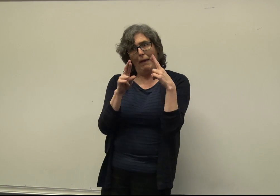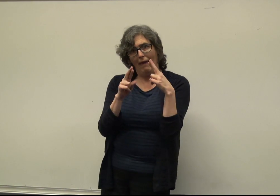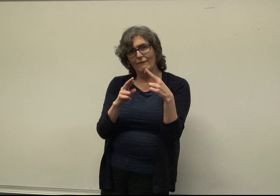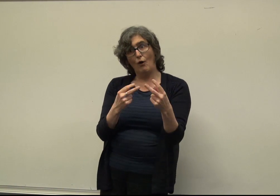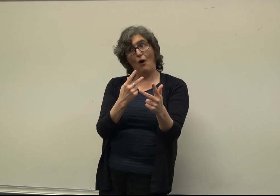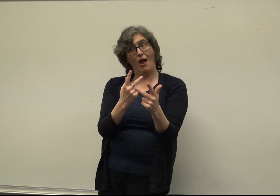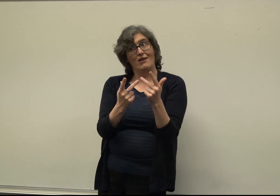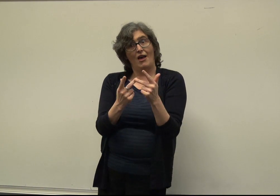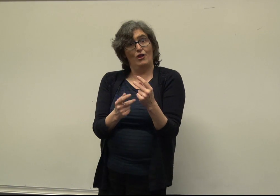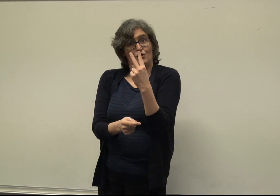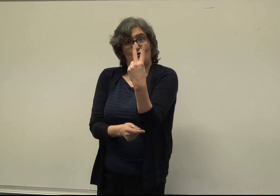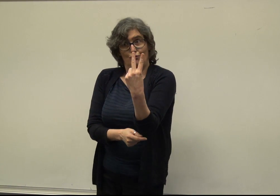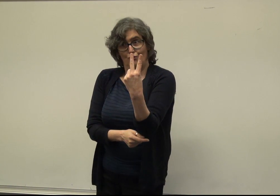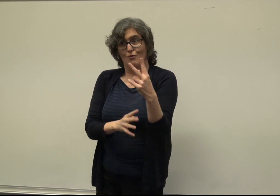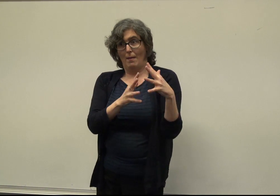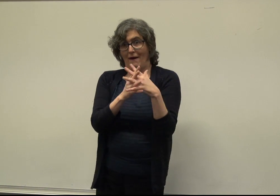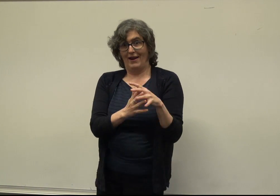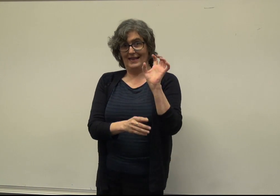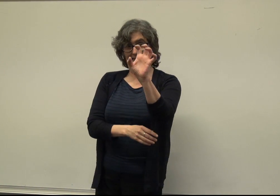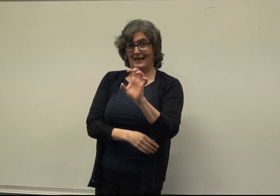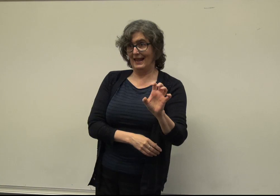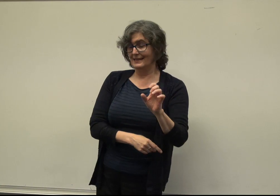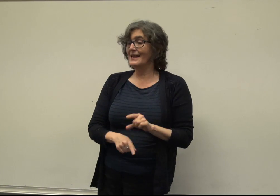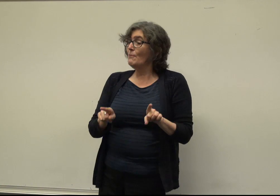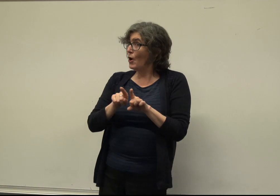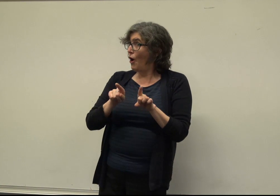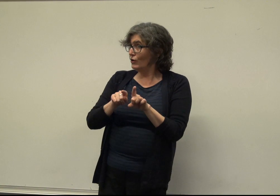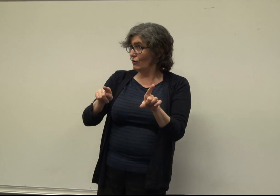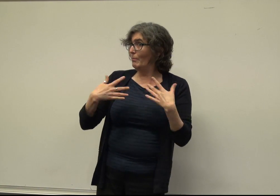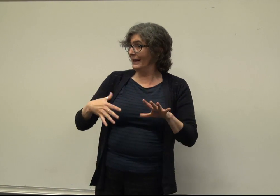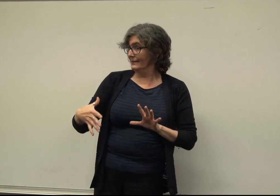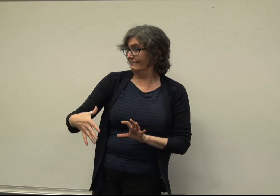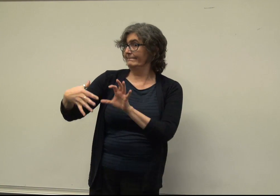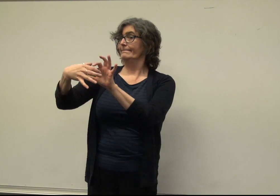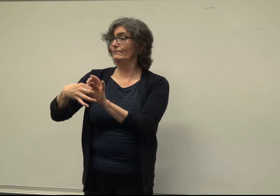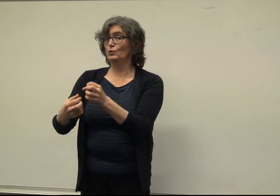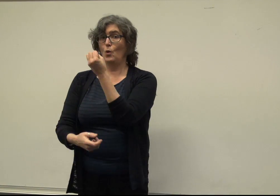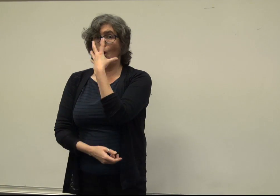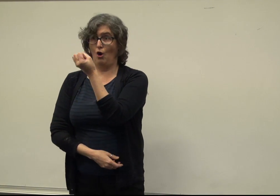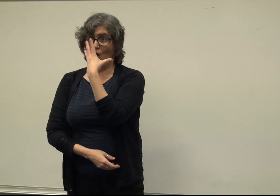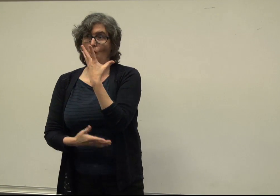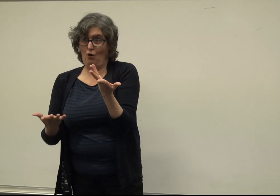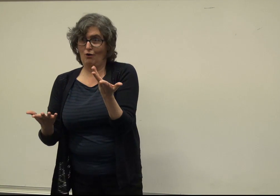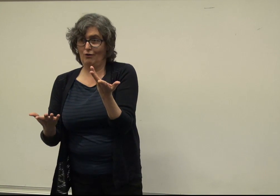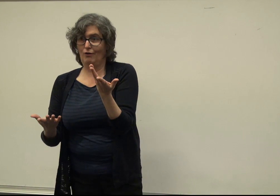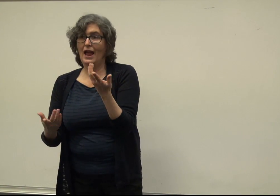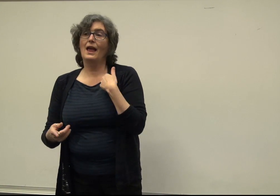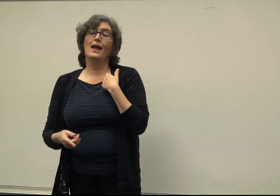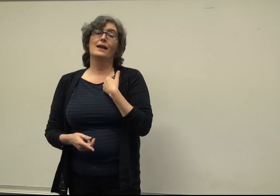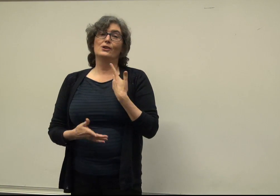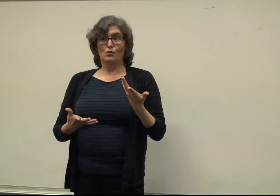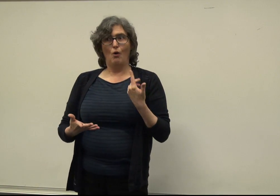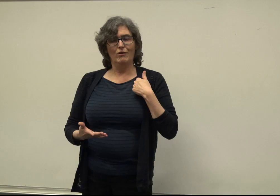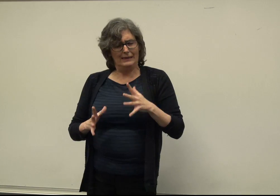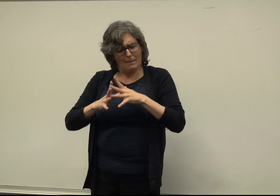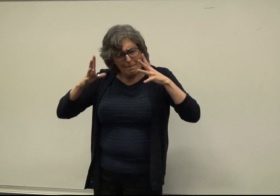also negotiating with Hong Kong in China. So having this large international